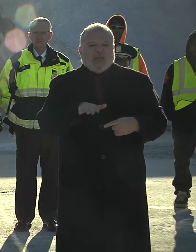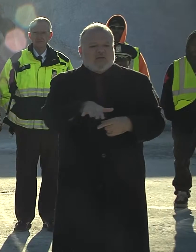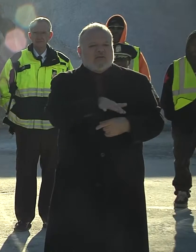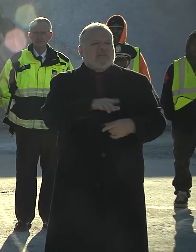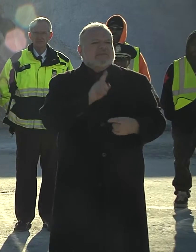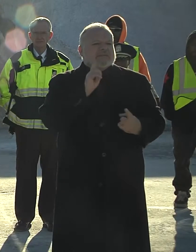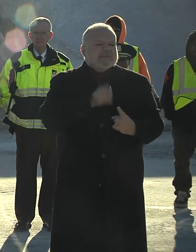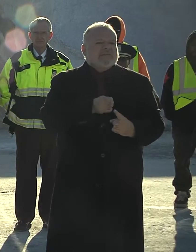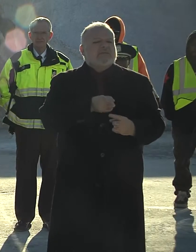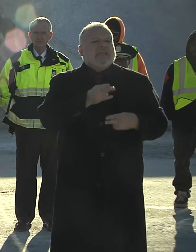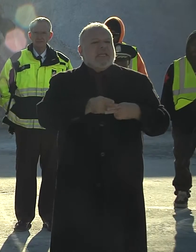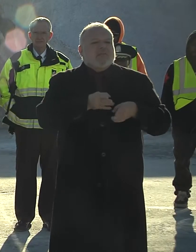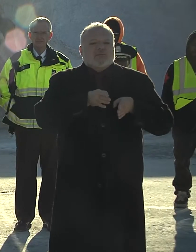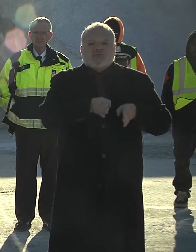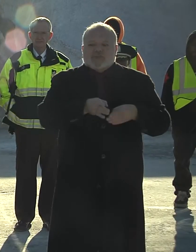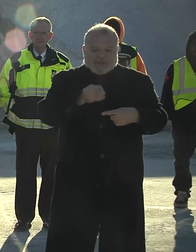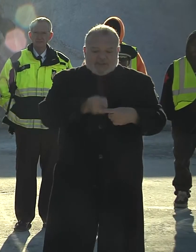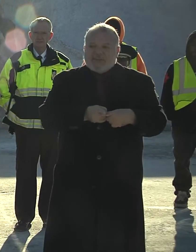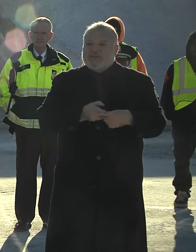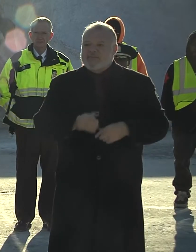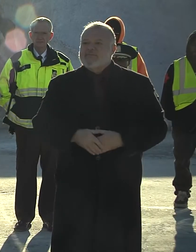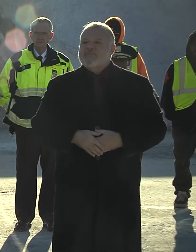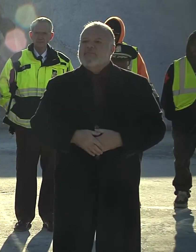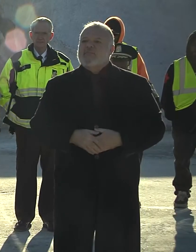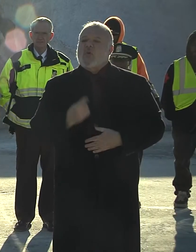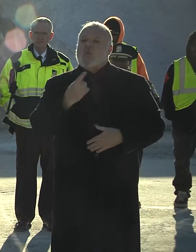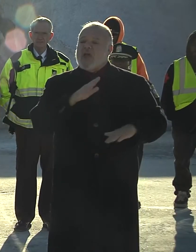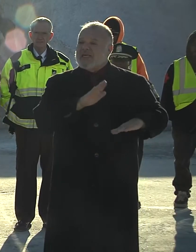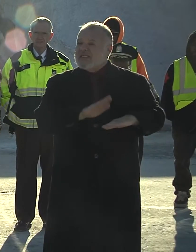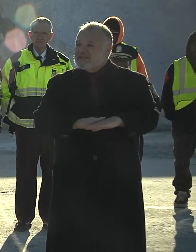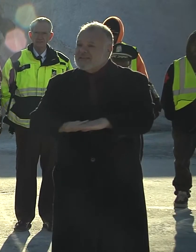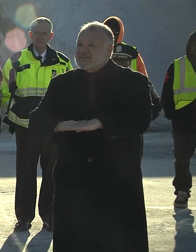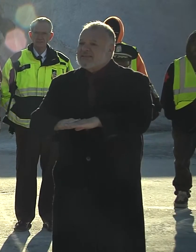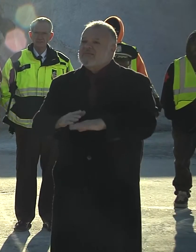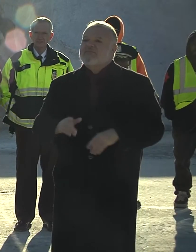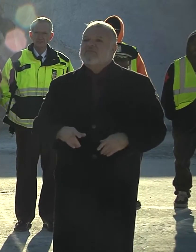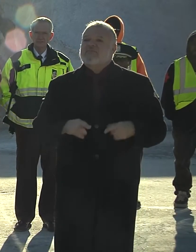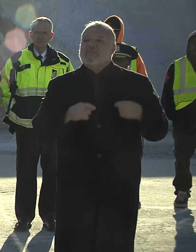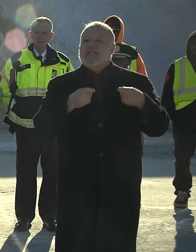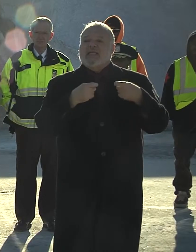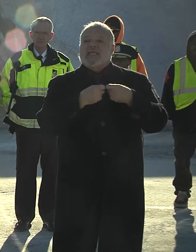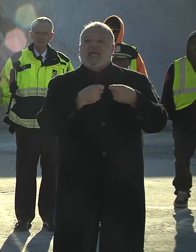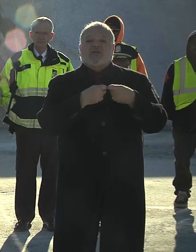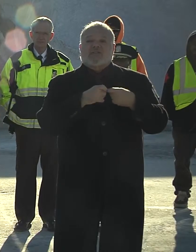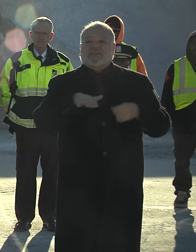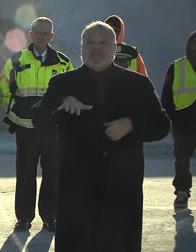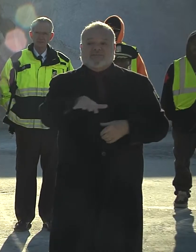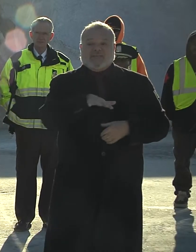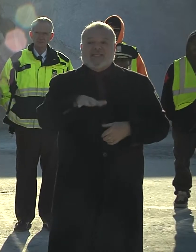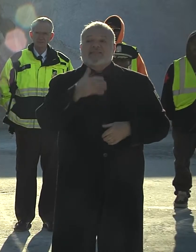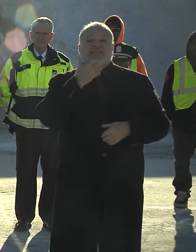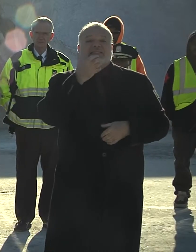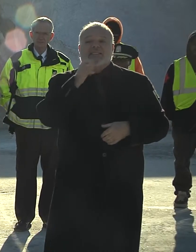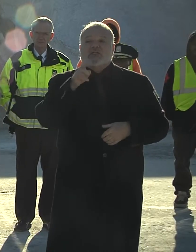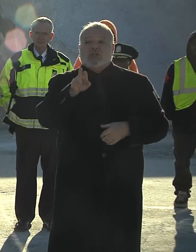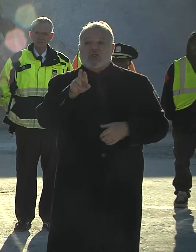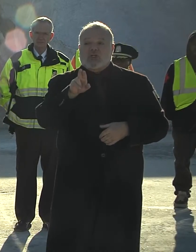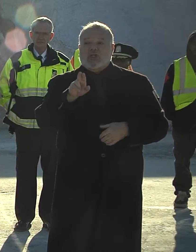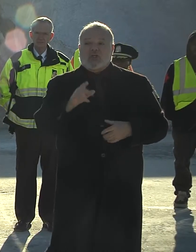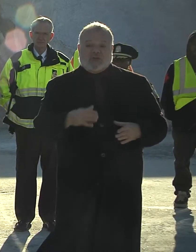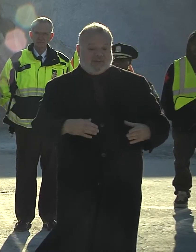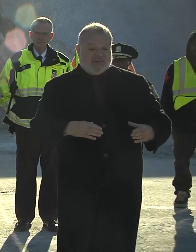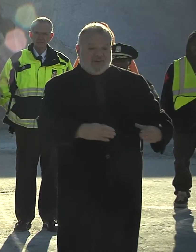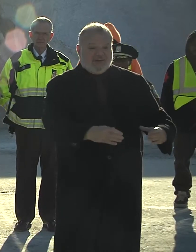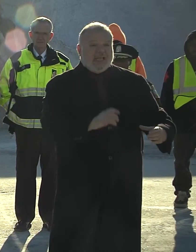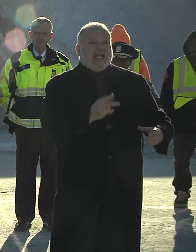remember, you can only use a space saver when the city declares a snow emergency. Residents have 48 hours to use a space saver after a snow emergency has